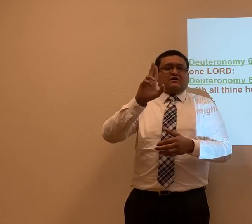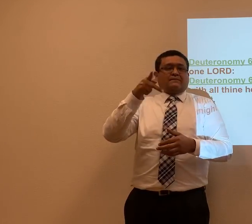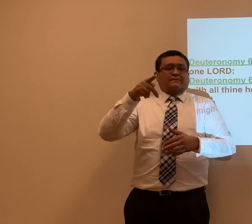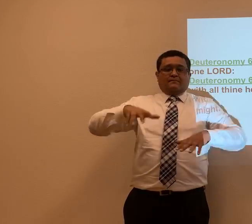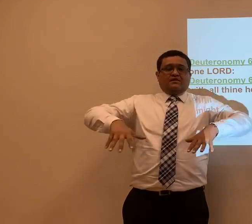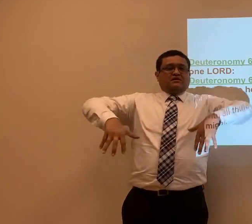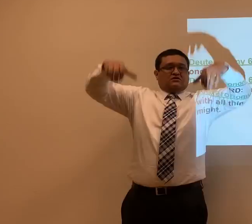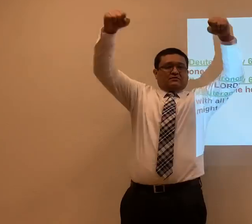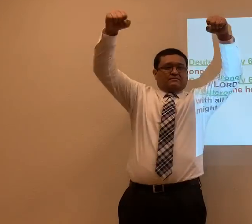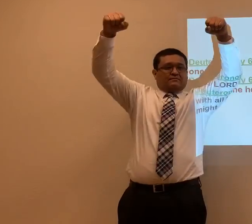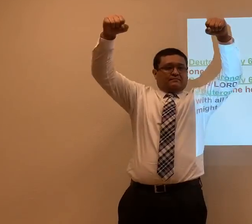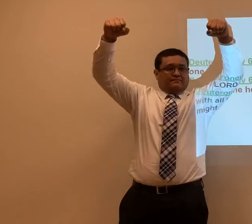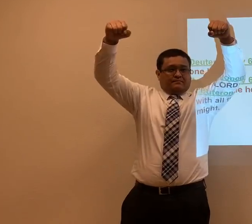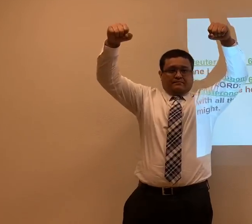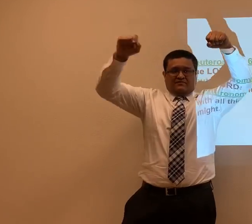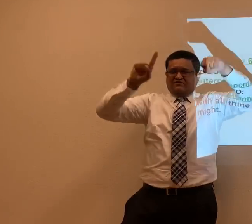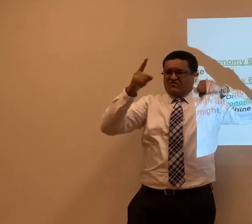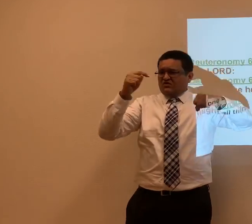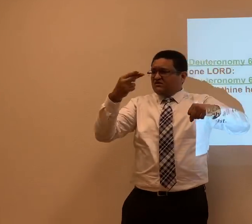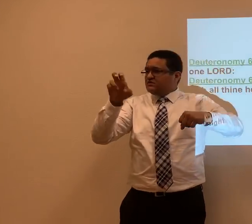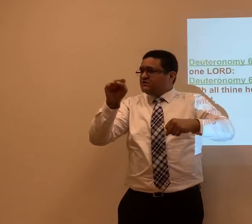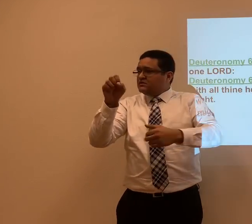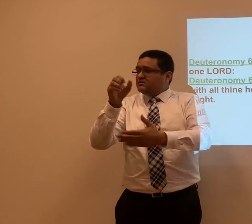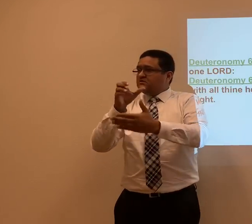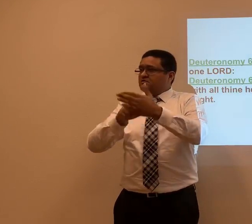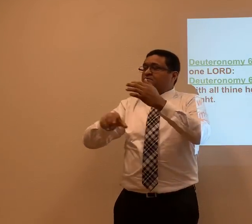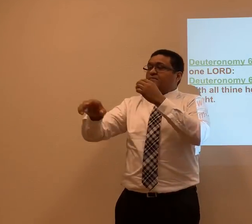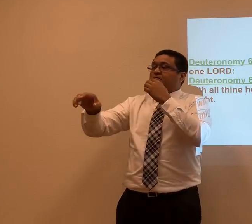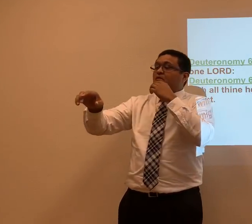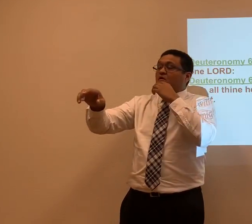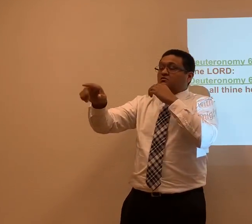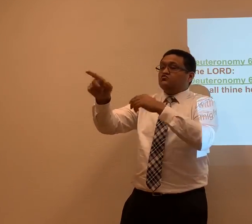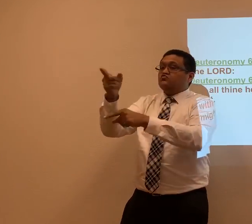So rapture simply means to be taken up, to be taken away.